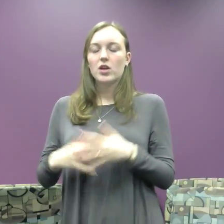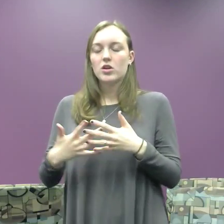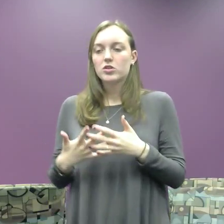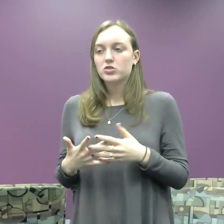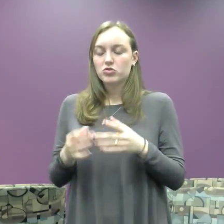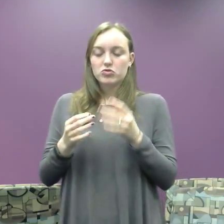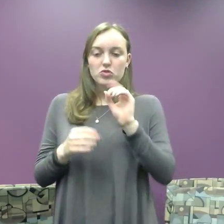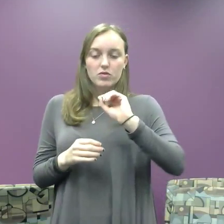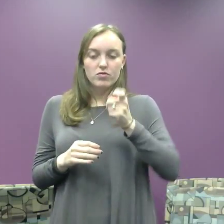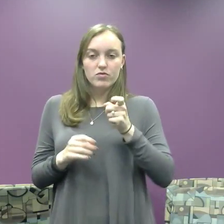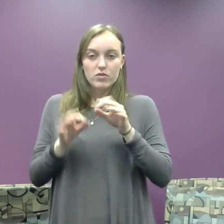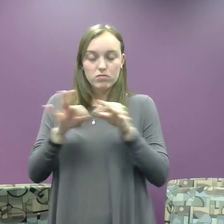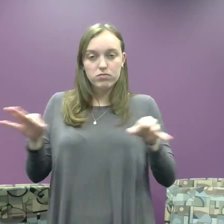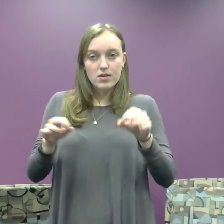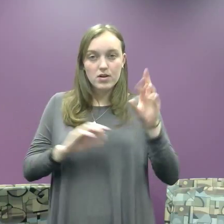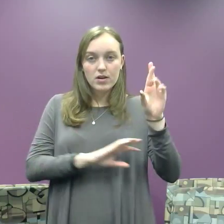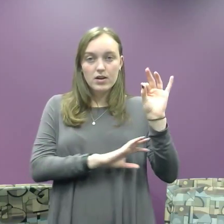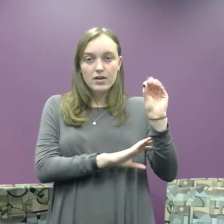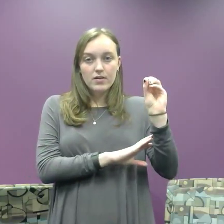if we measure one of these sides,